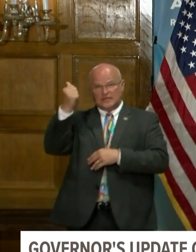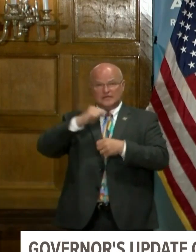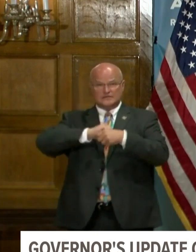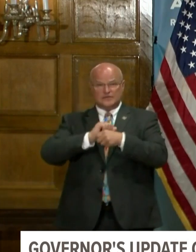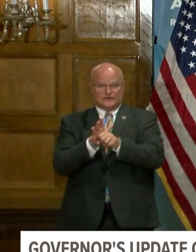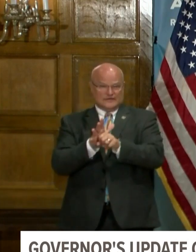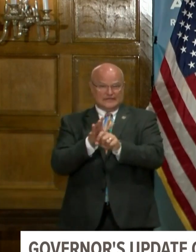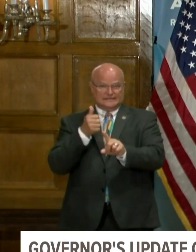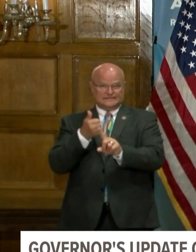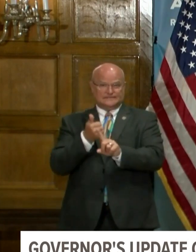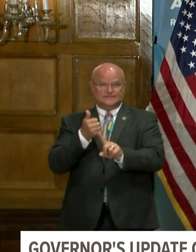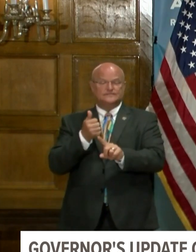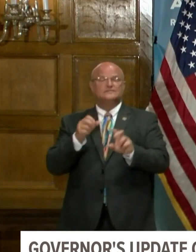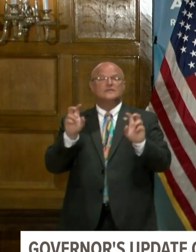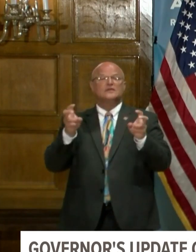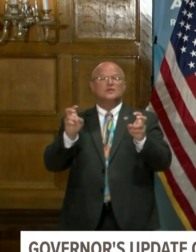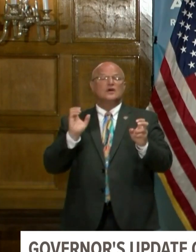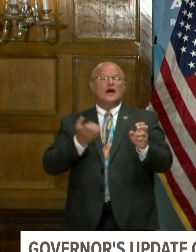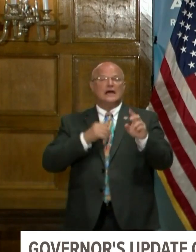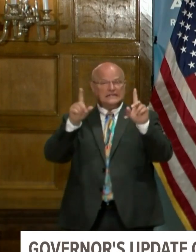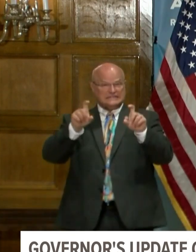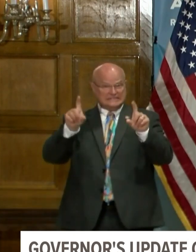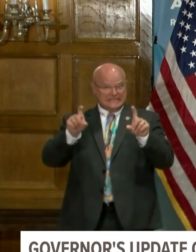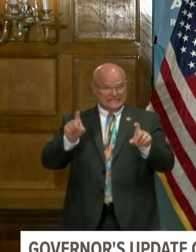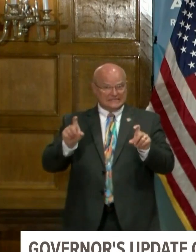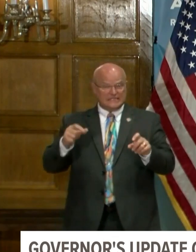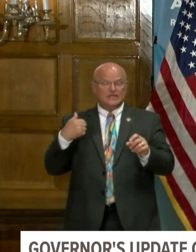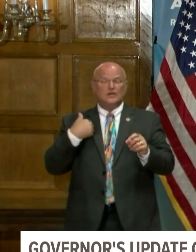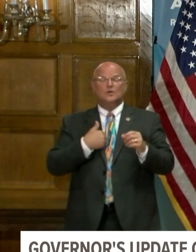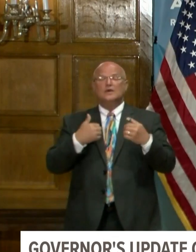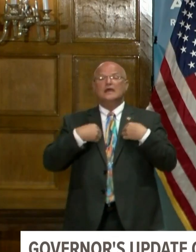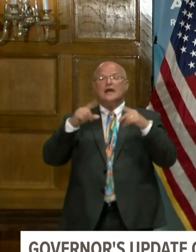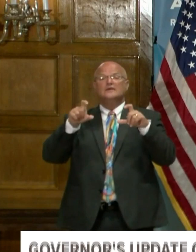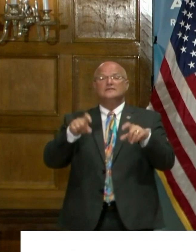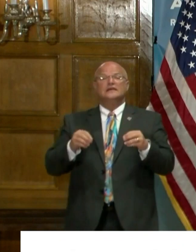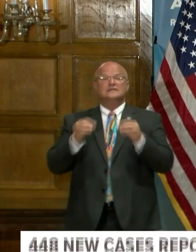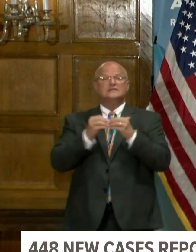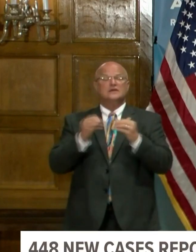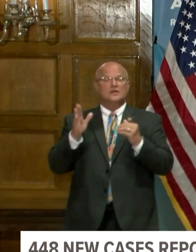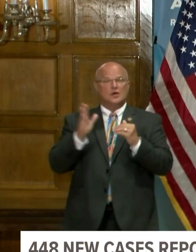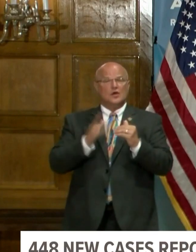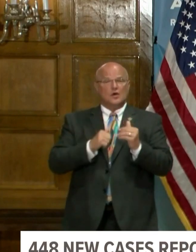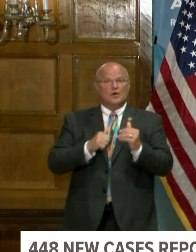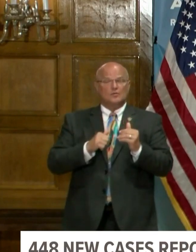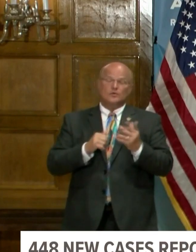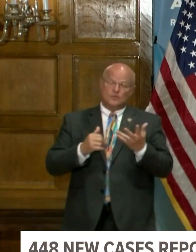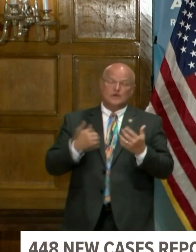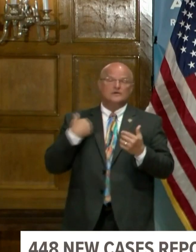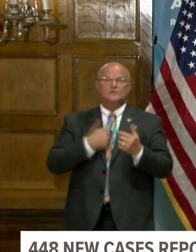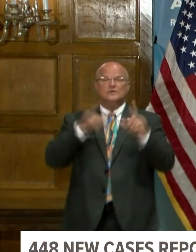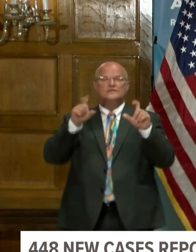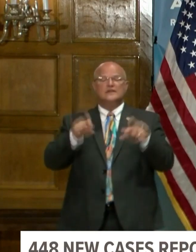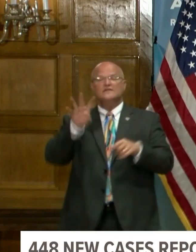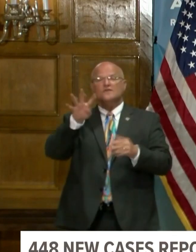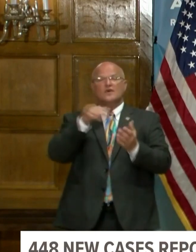COVID-19. In terms of our testing, we have tested we've